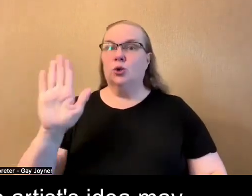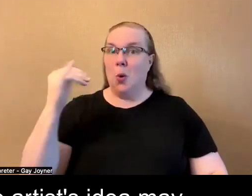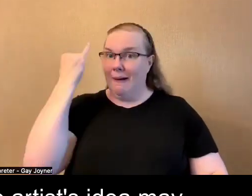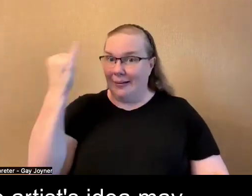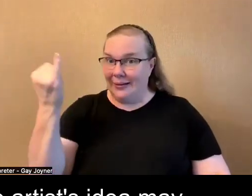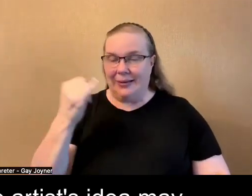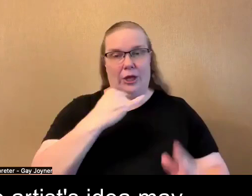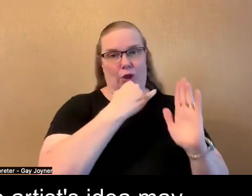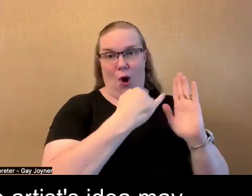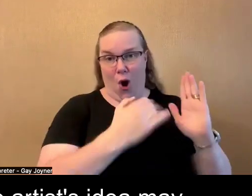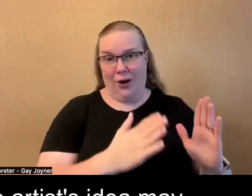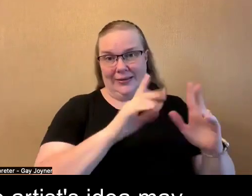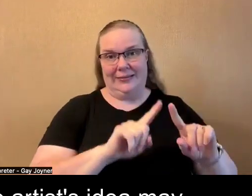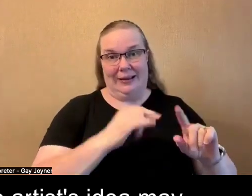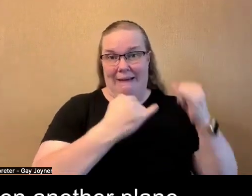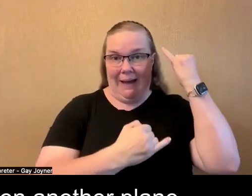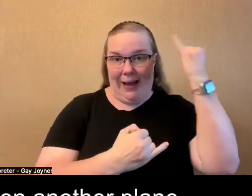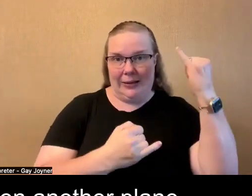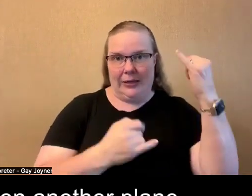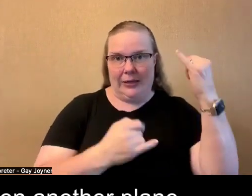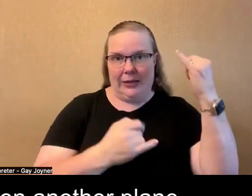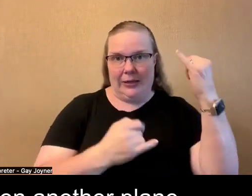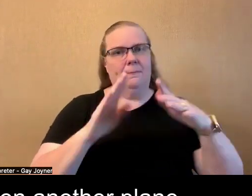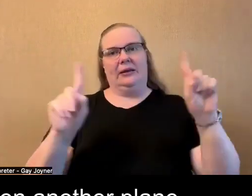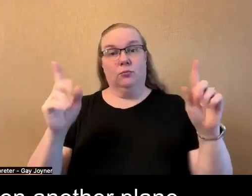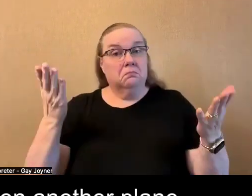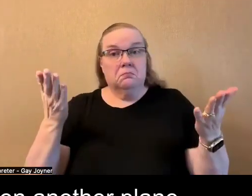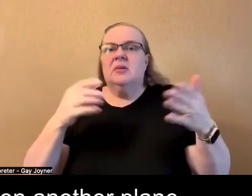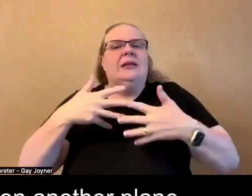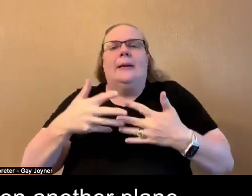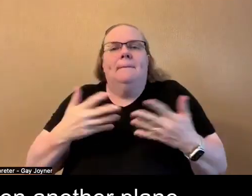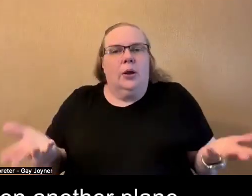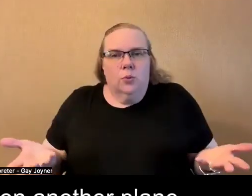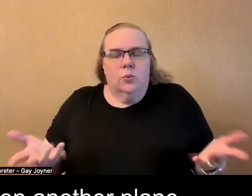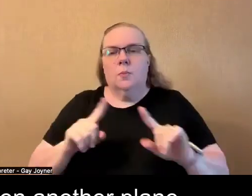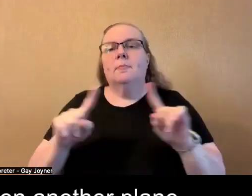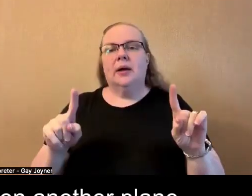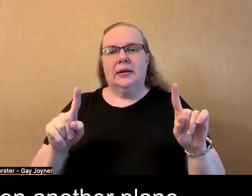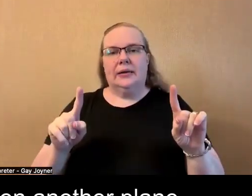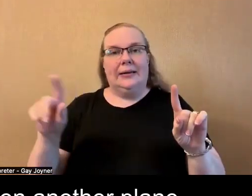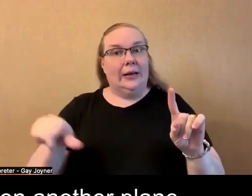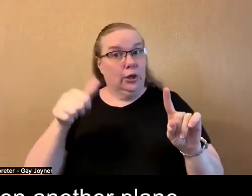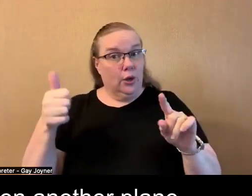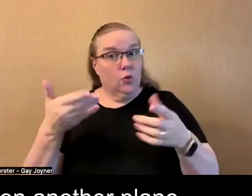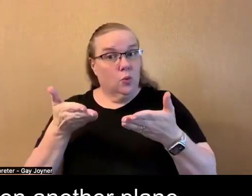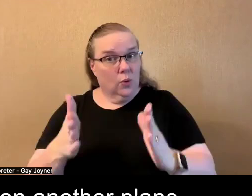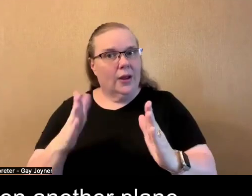may be totally divergent, and it doesn't really matter because on another plane, you're